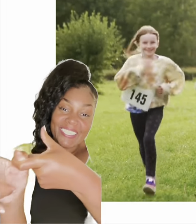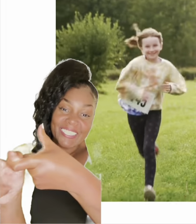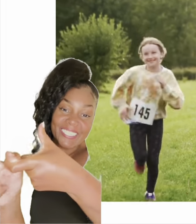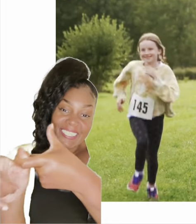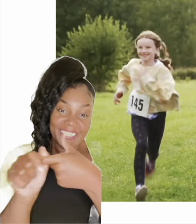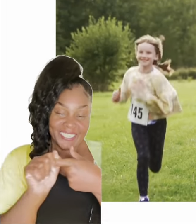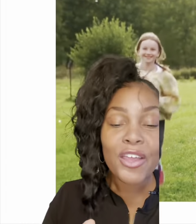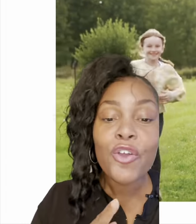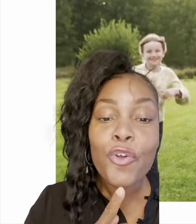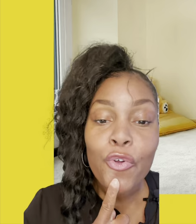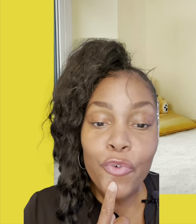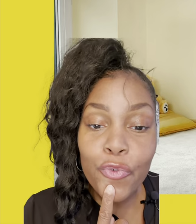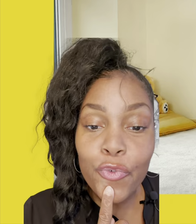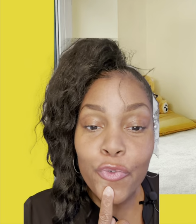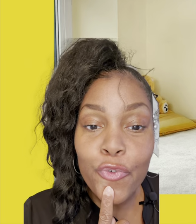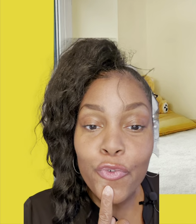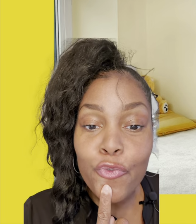Run.